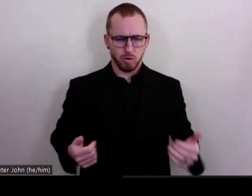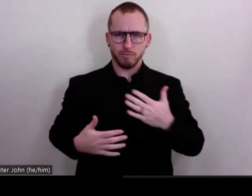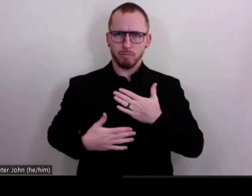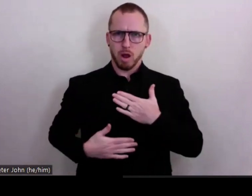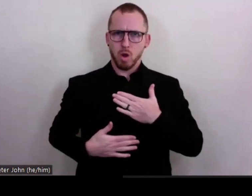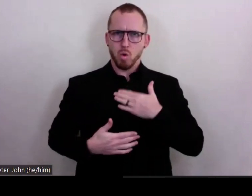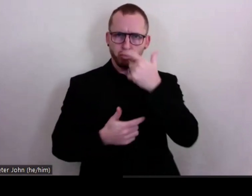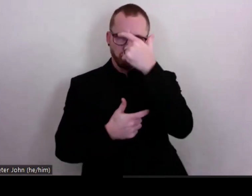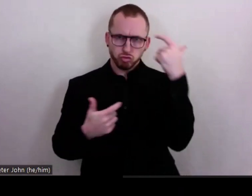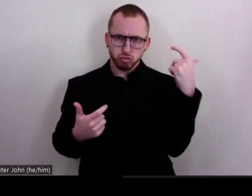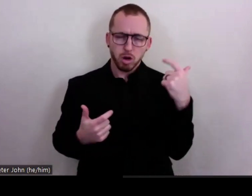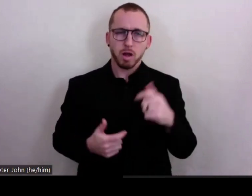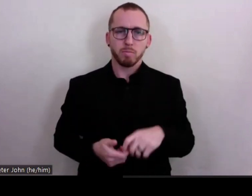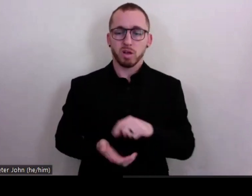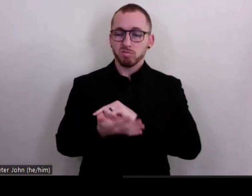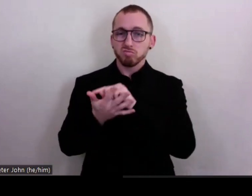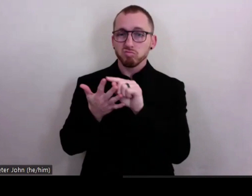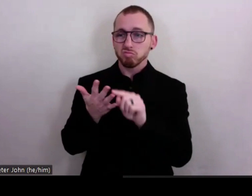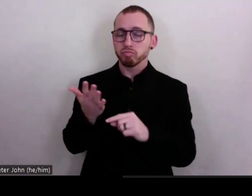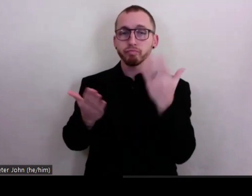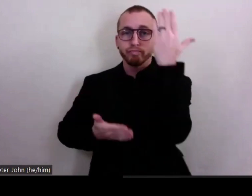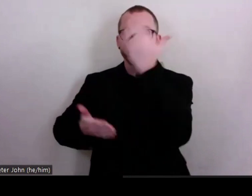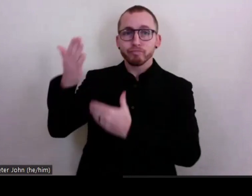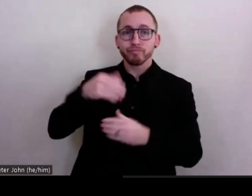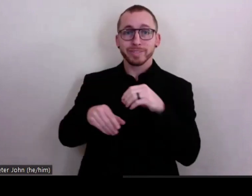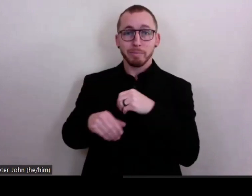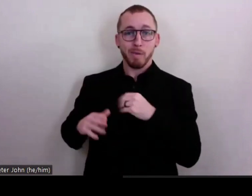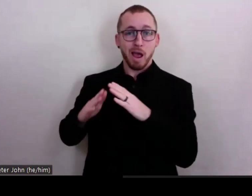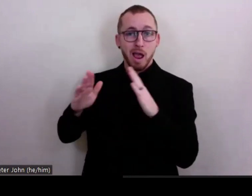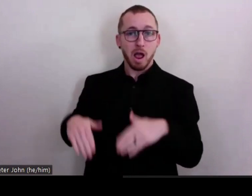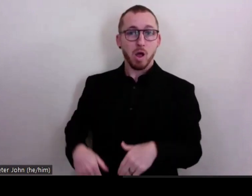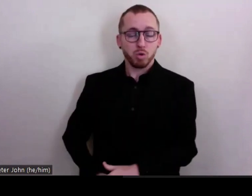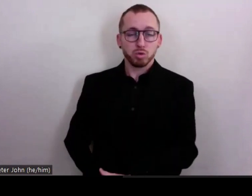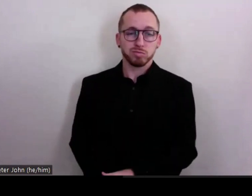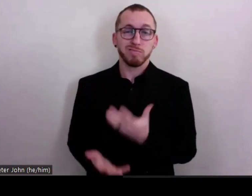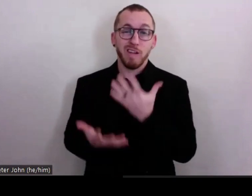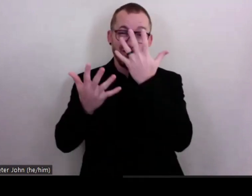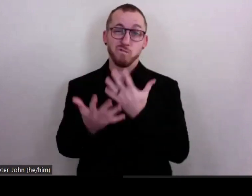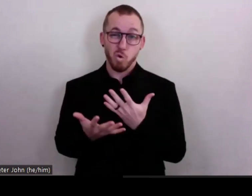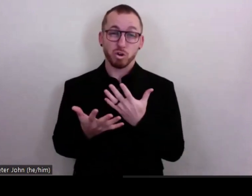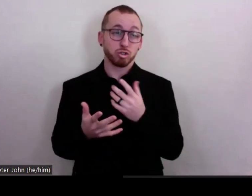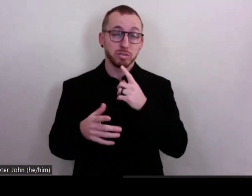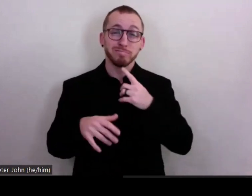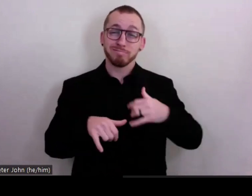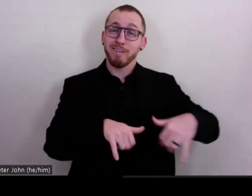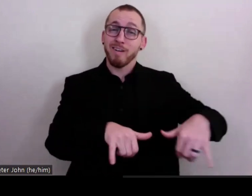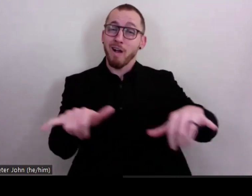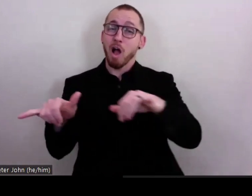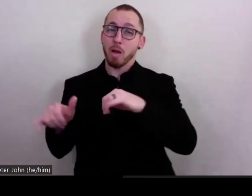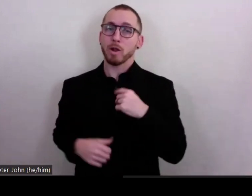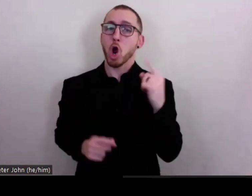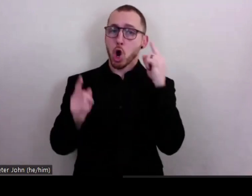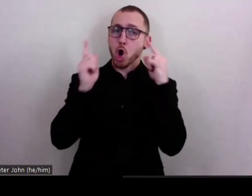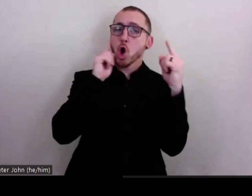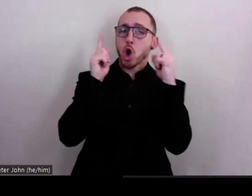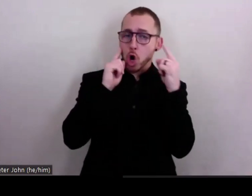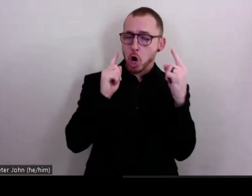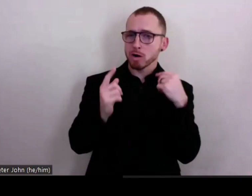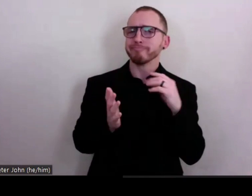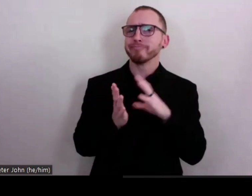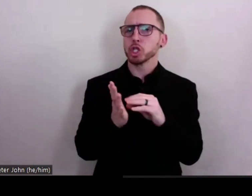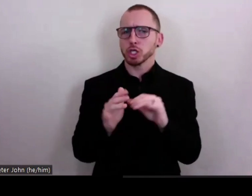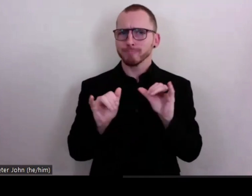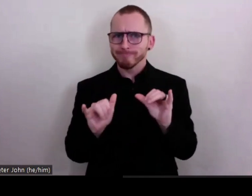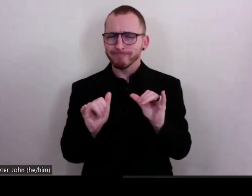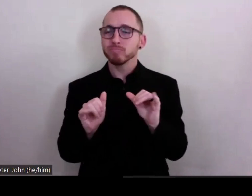not being addressed in my household. And unfortunately, that is a very common thing I've heard and learned amongst a lot